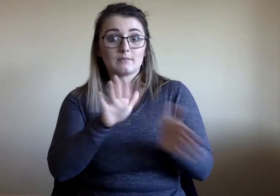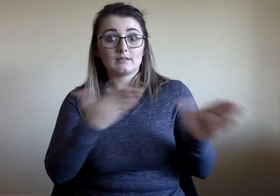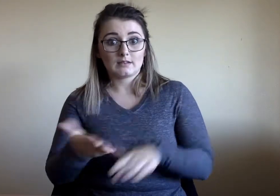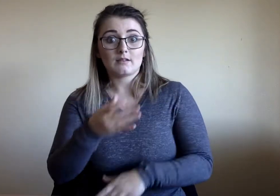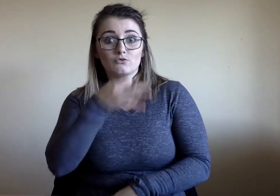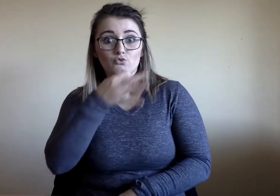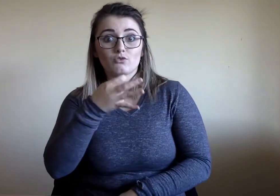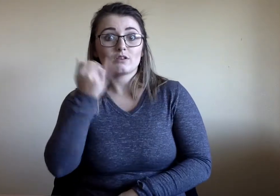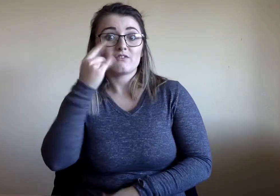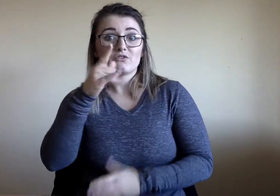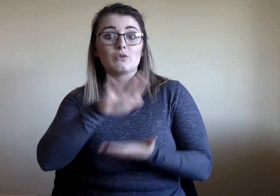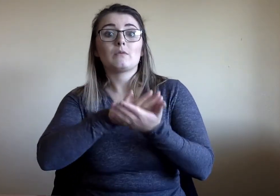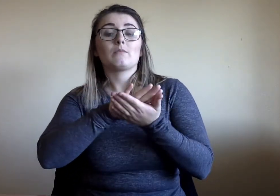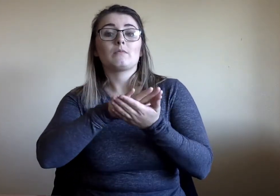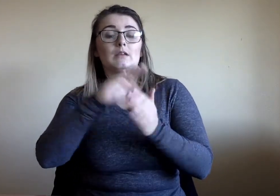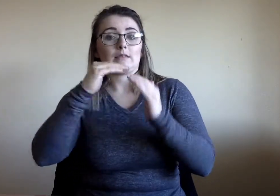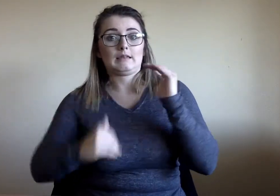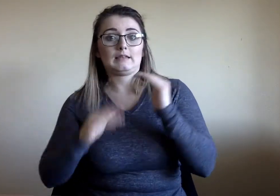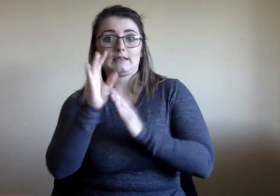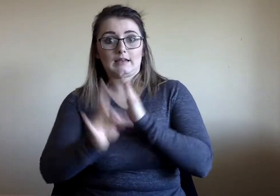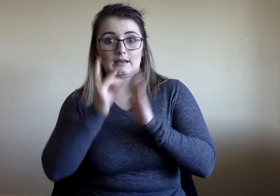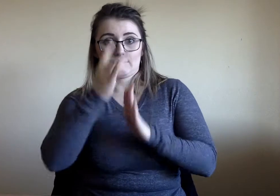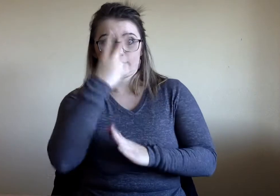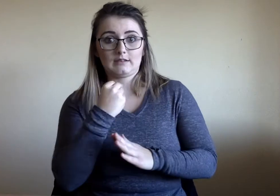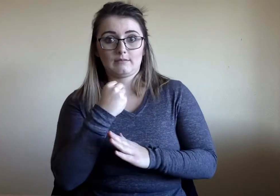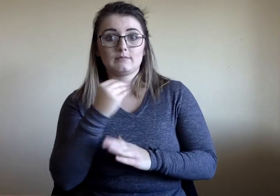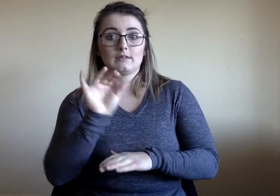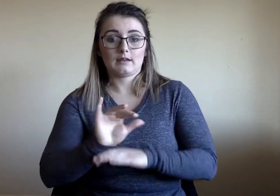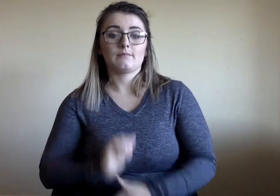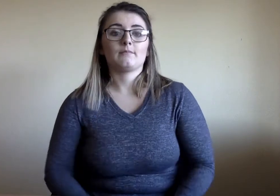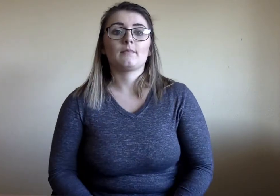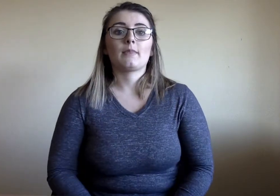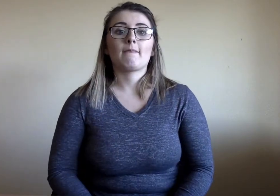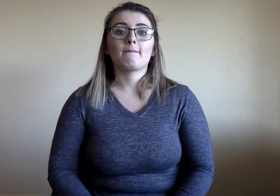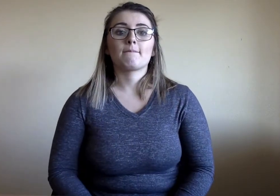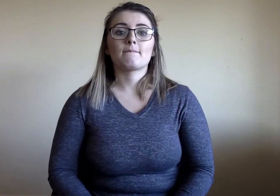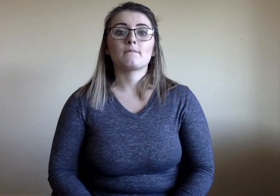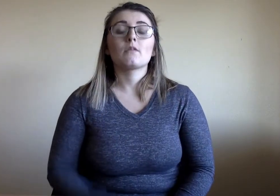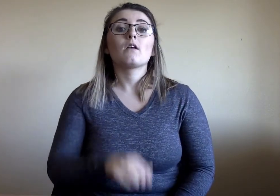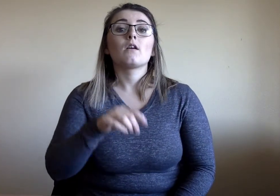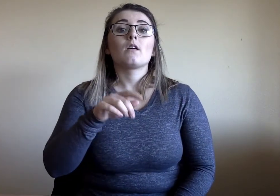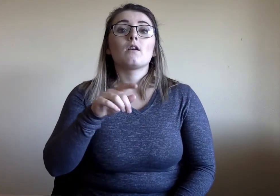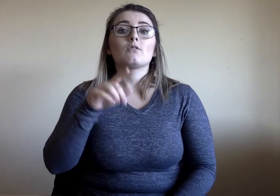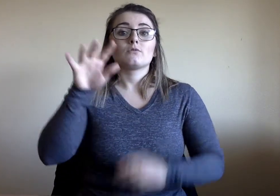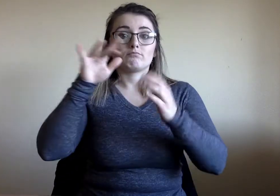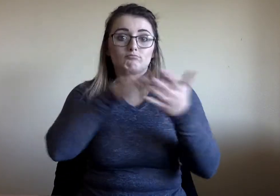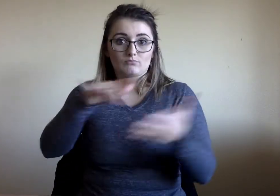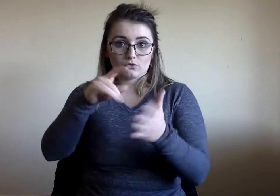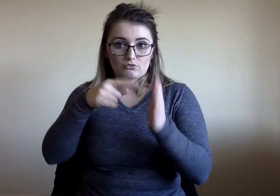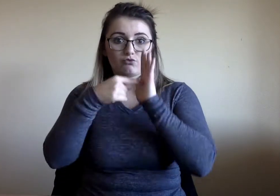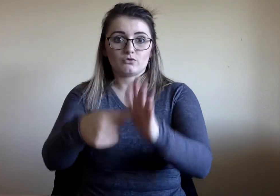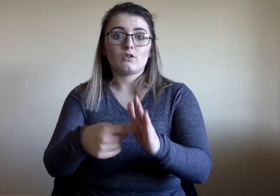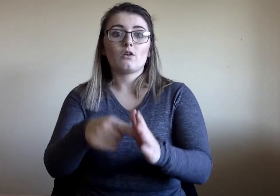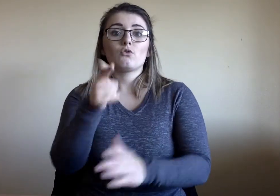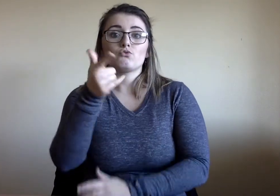sleep per night. One study following over 21,000 twins found that those who are sleep deprived have a 24% increased risk of